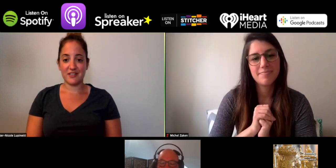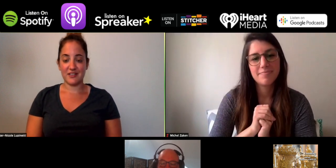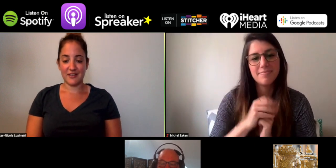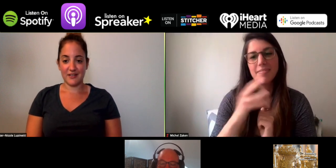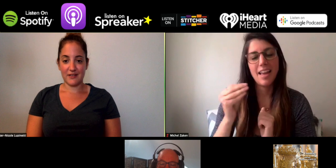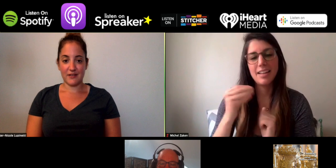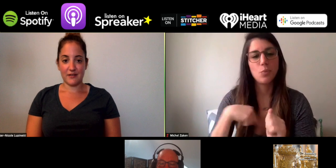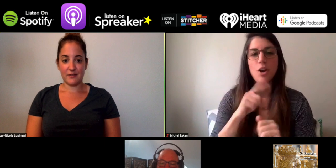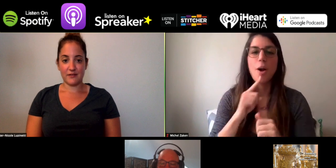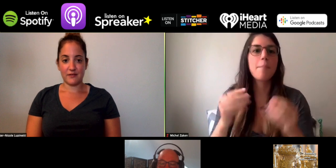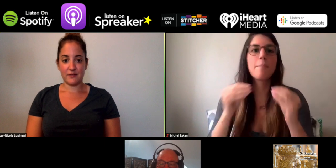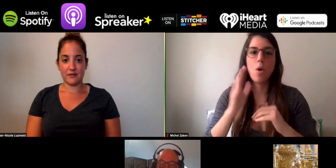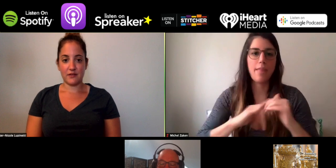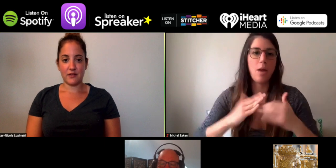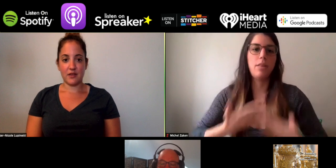source.